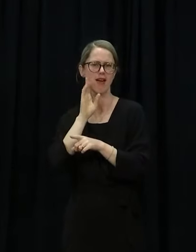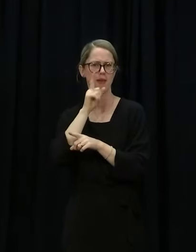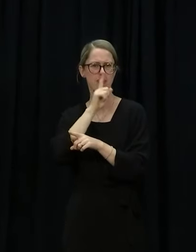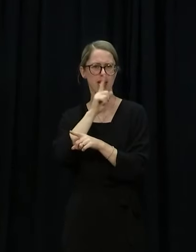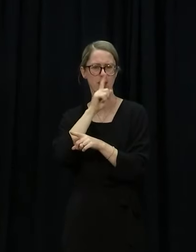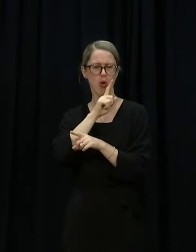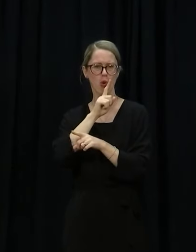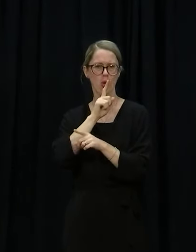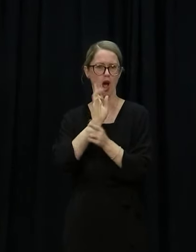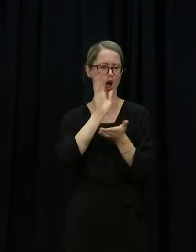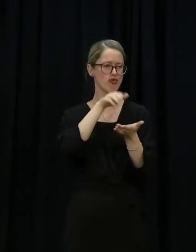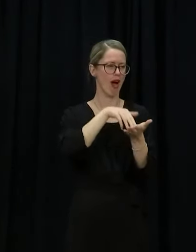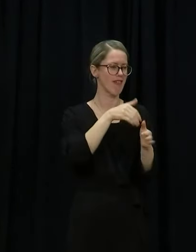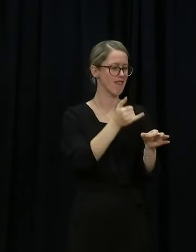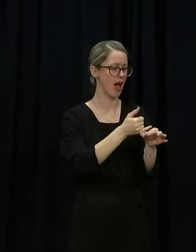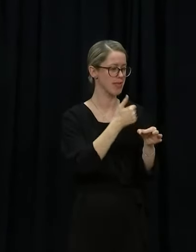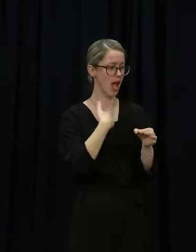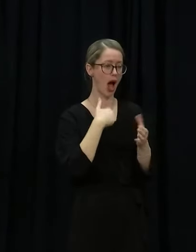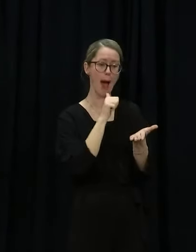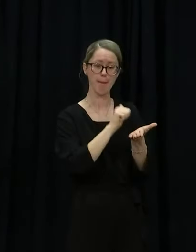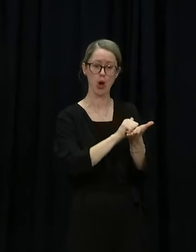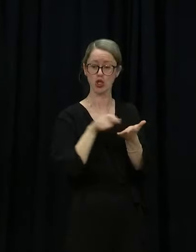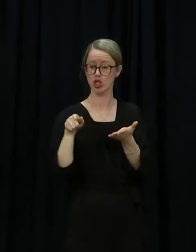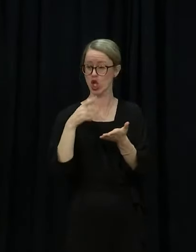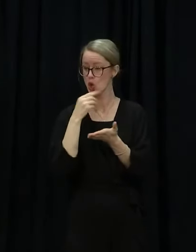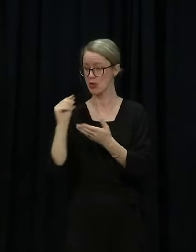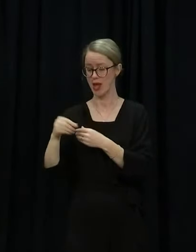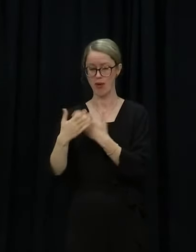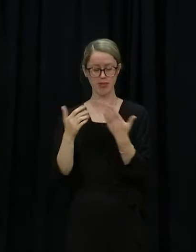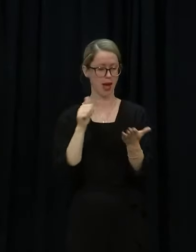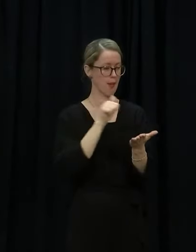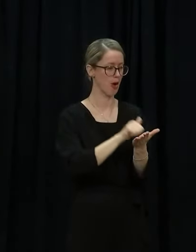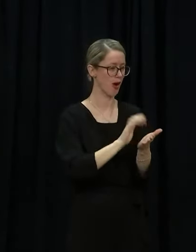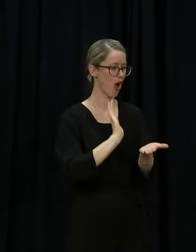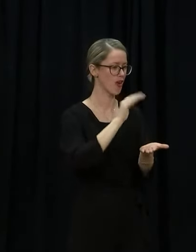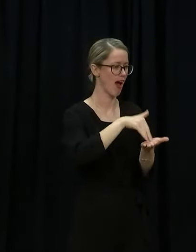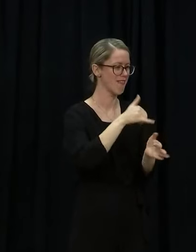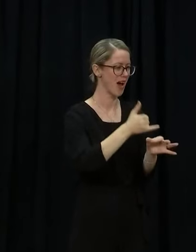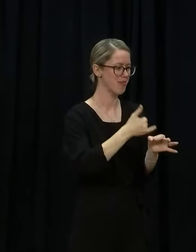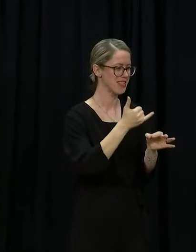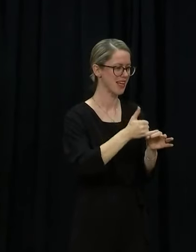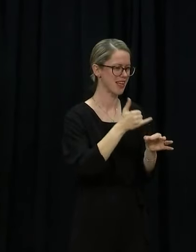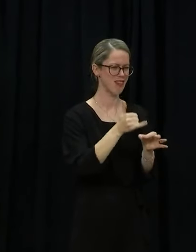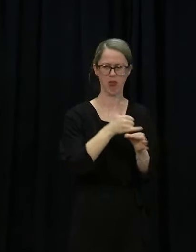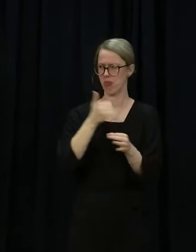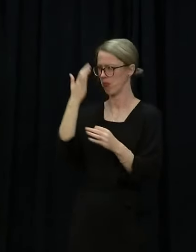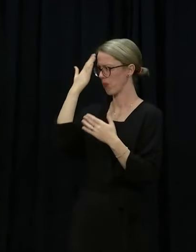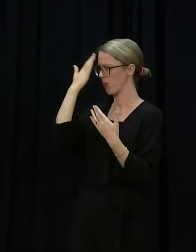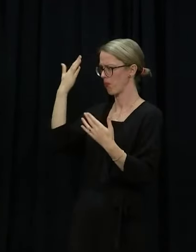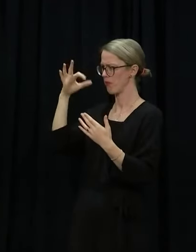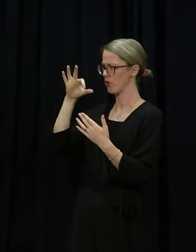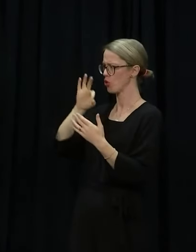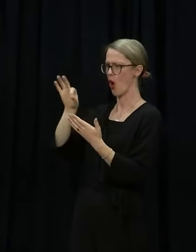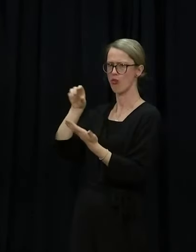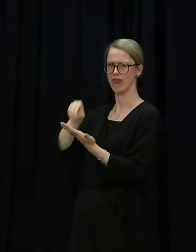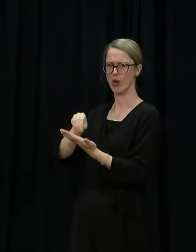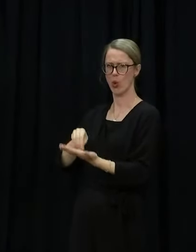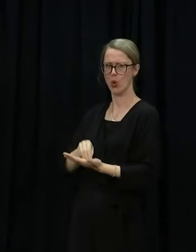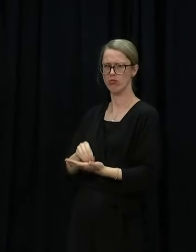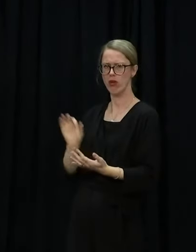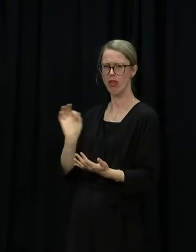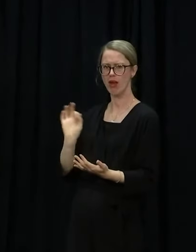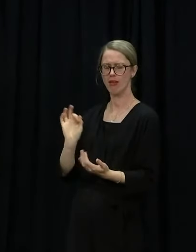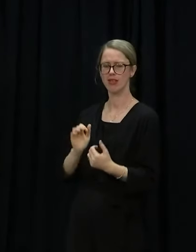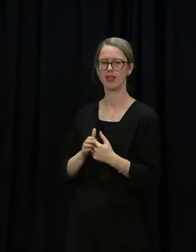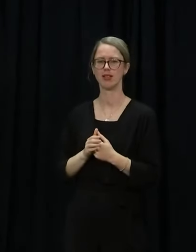are turning up to pharmacies, having booked in on the platform, and the pharmacies or whoever doesn't have a record of them. Oh, look, happy to